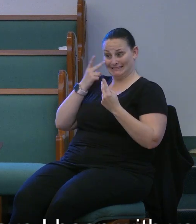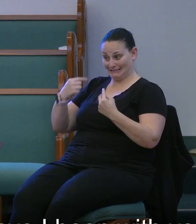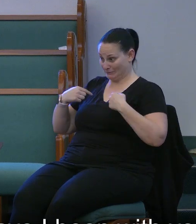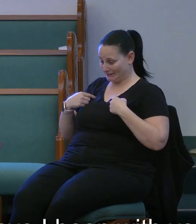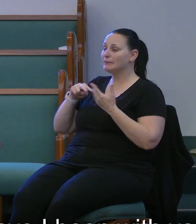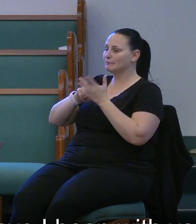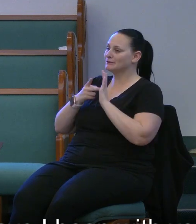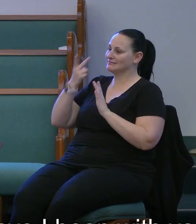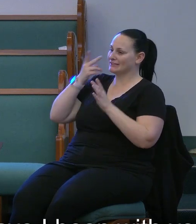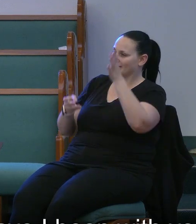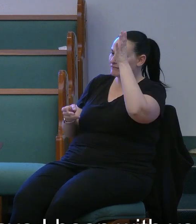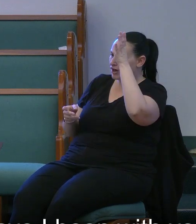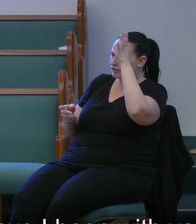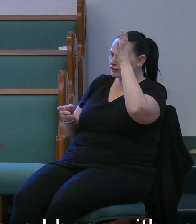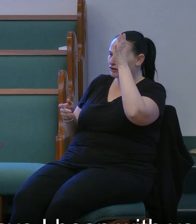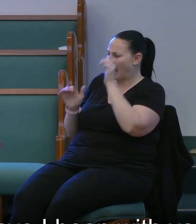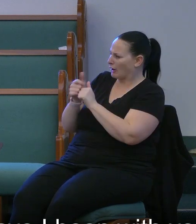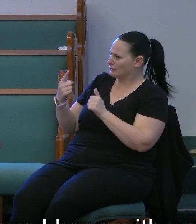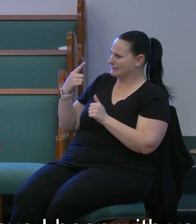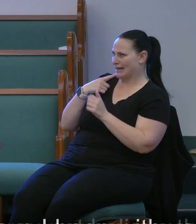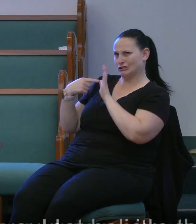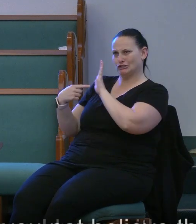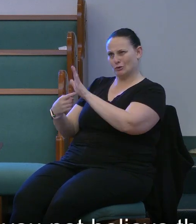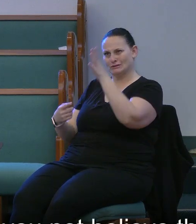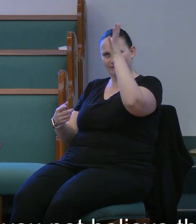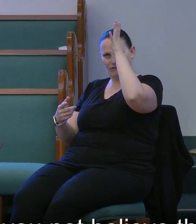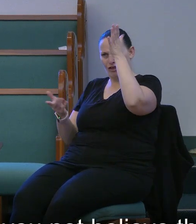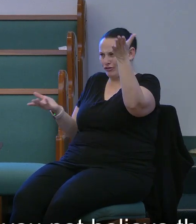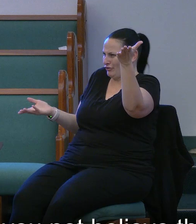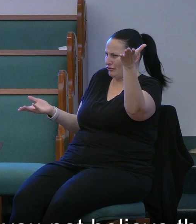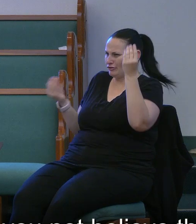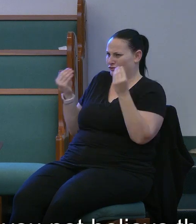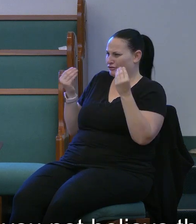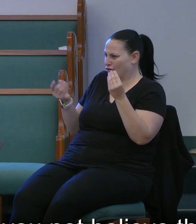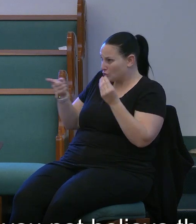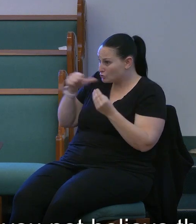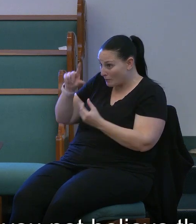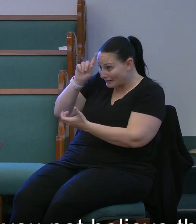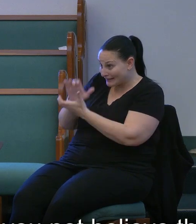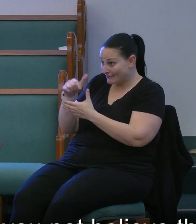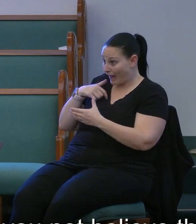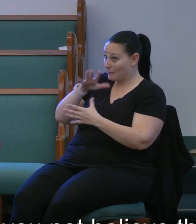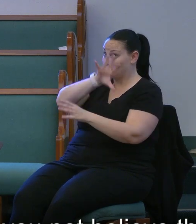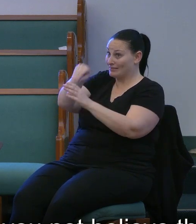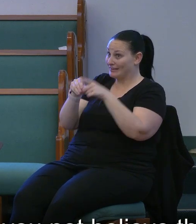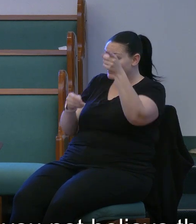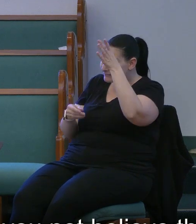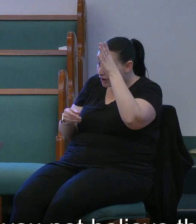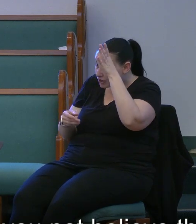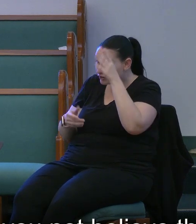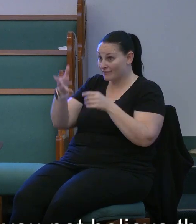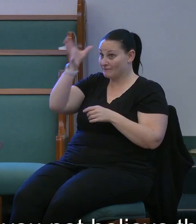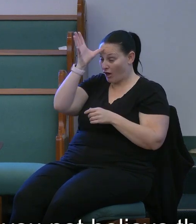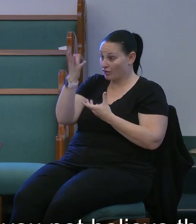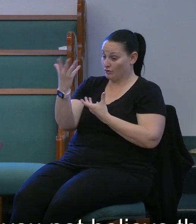the Father. How can you say, Show us the Father? Do you not believe that I am in the Father, and the Father